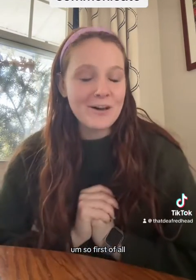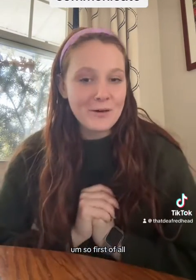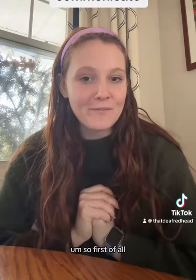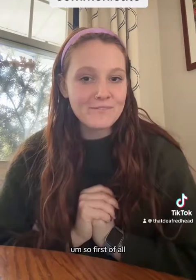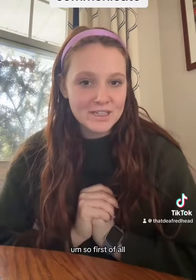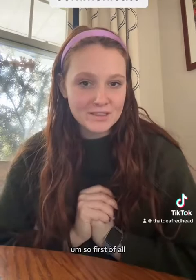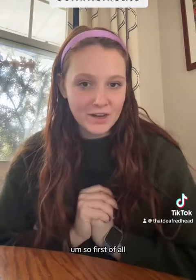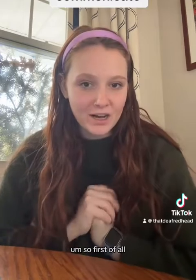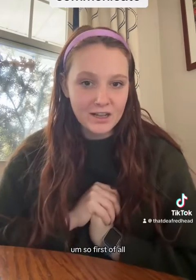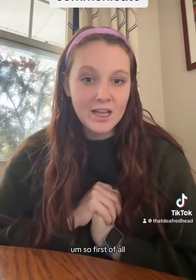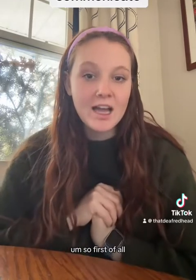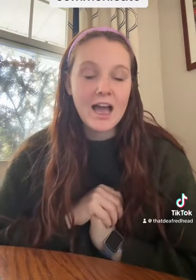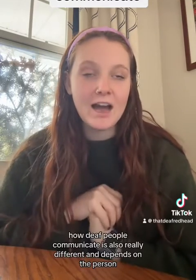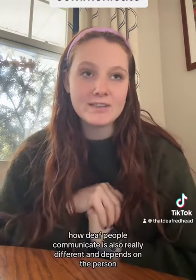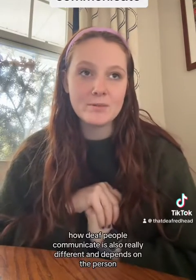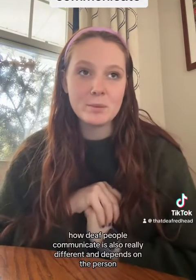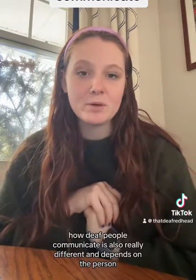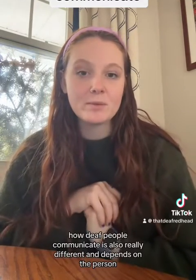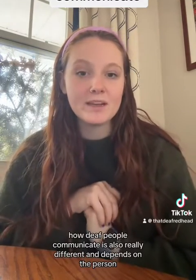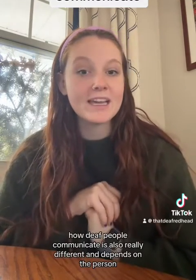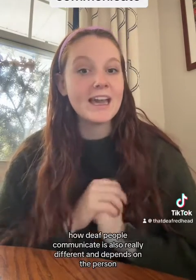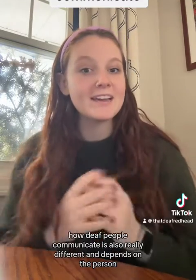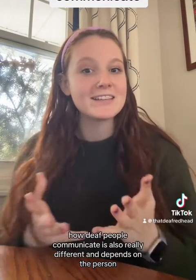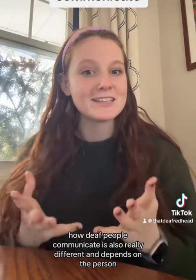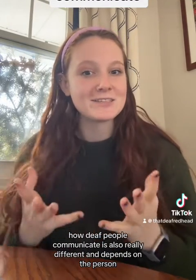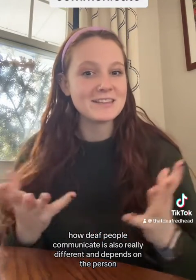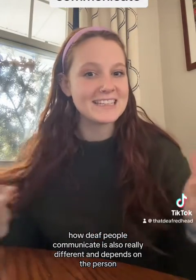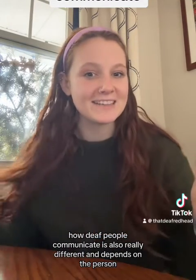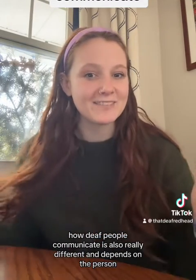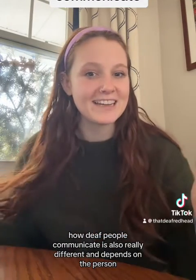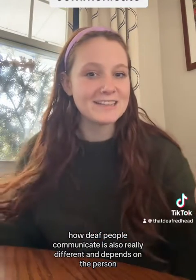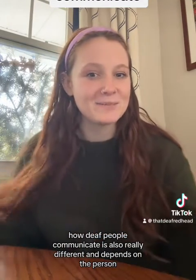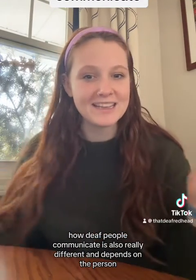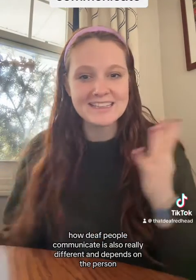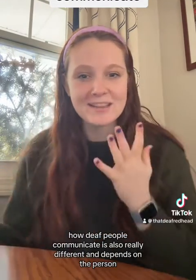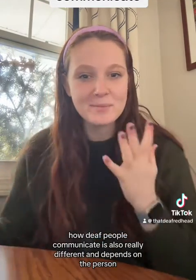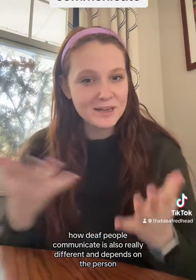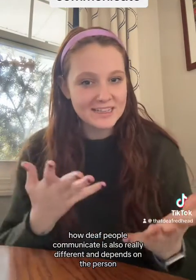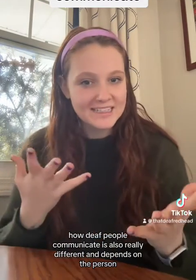So first of all, how deaf people communicate is also really different and depends on the person.